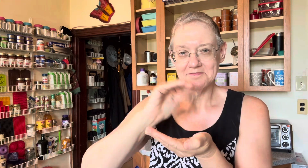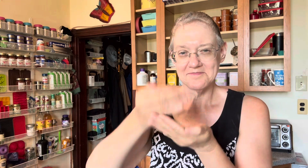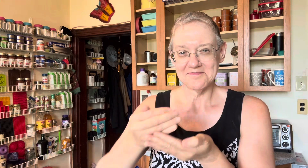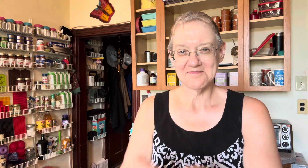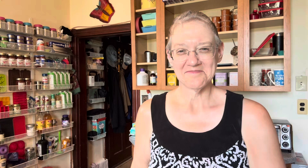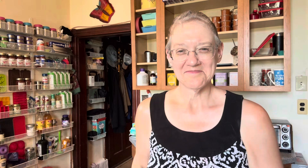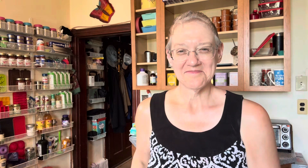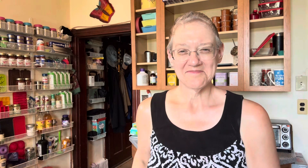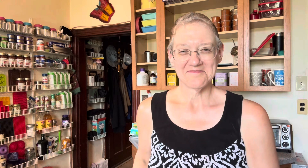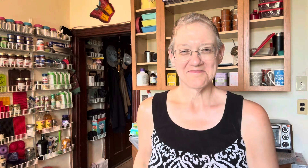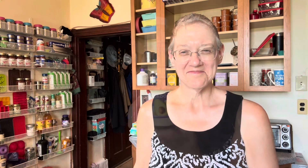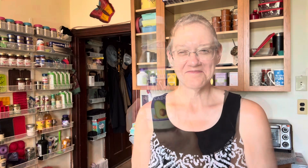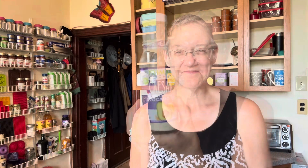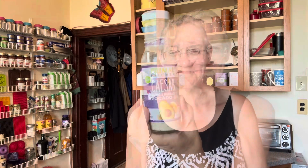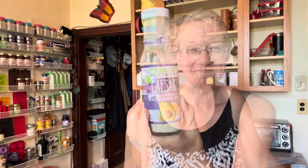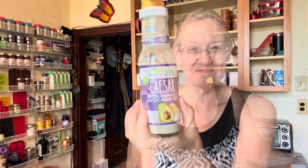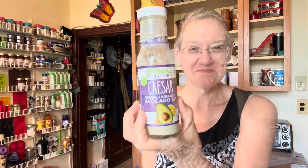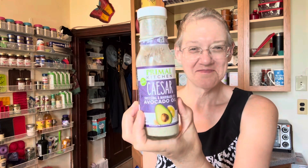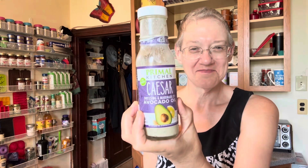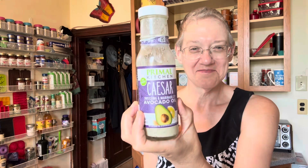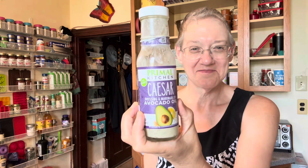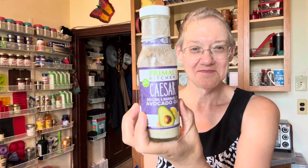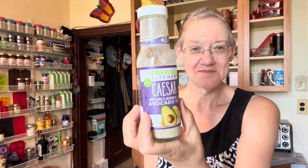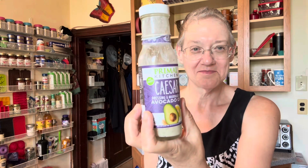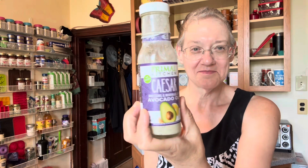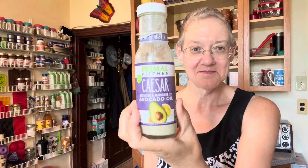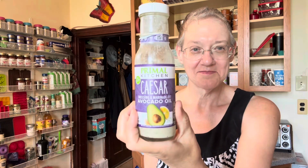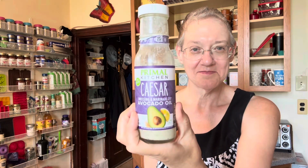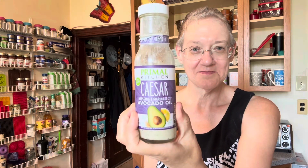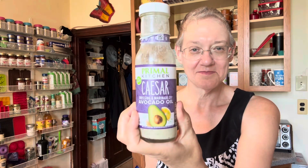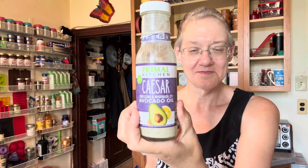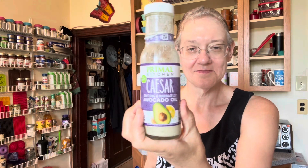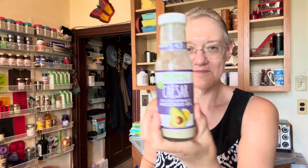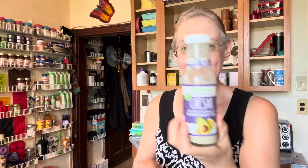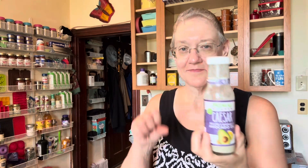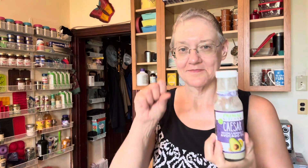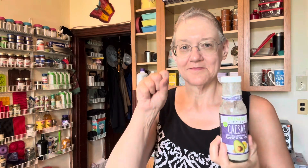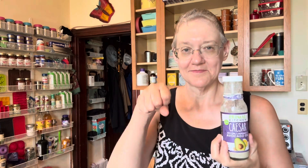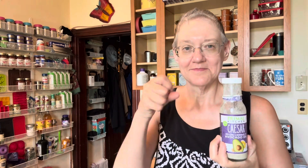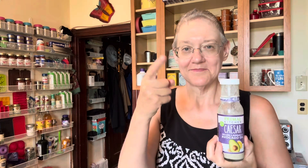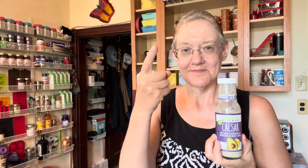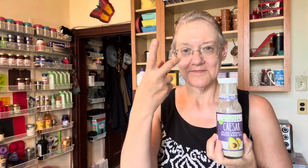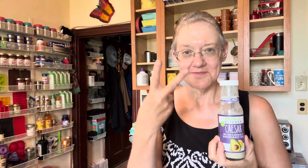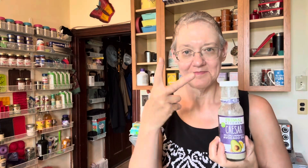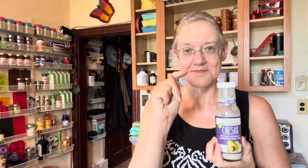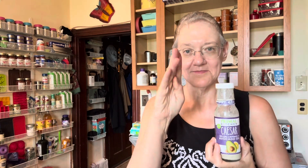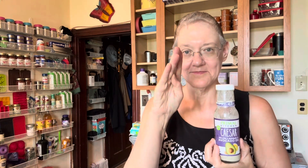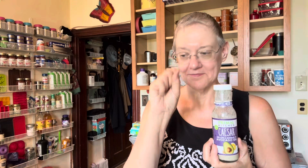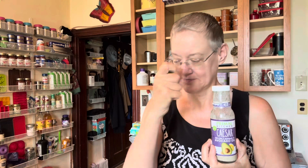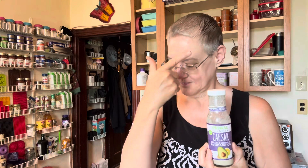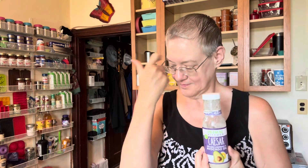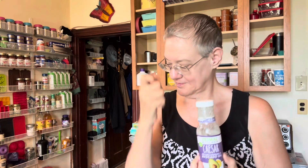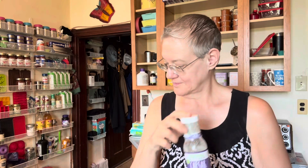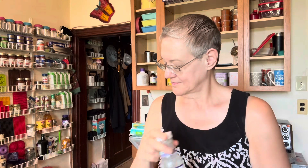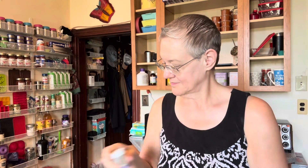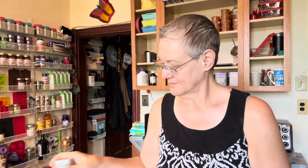going to double check the carb amount. Yes, half a tablespoon.